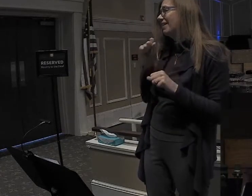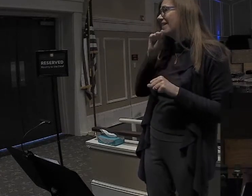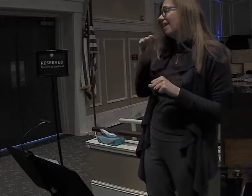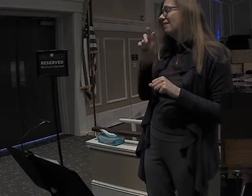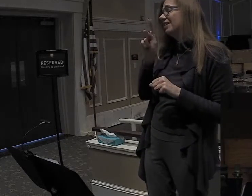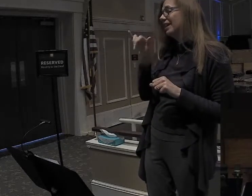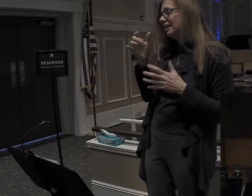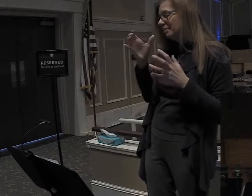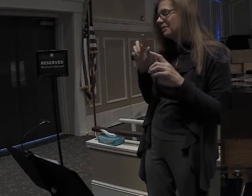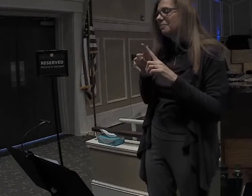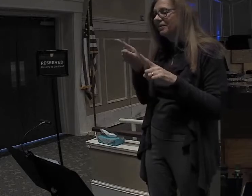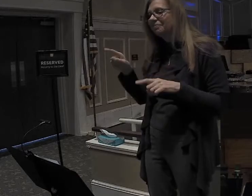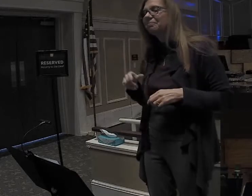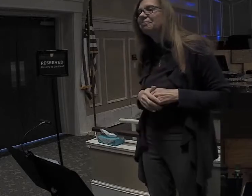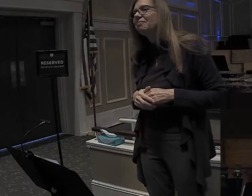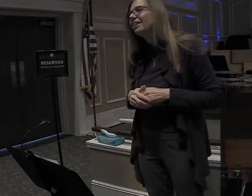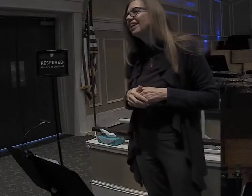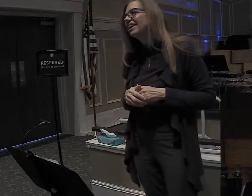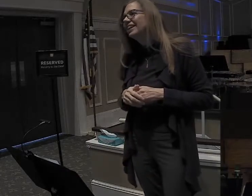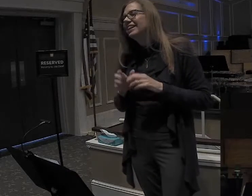loves Kentucky basketball.